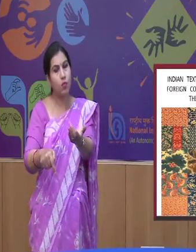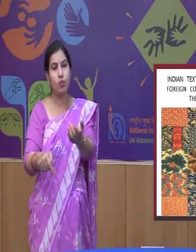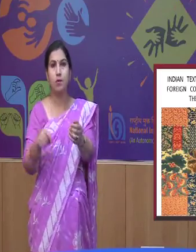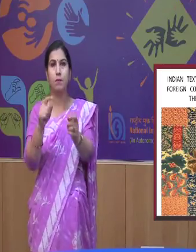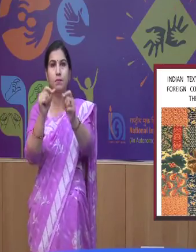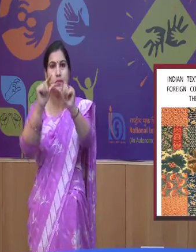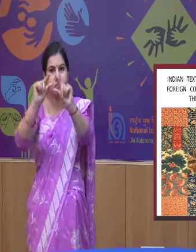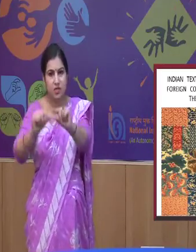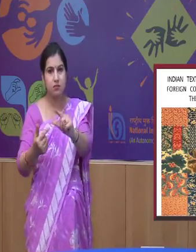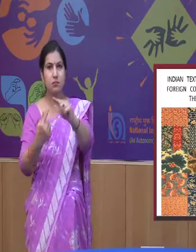low price.